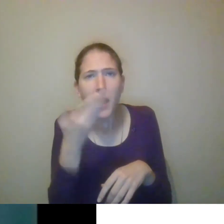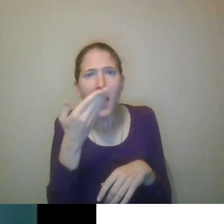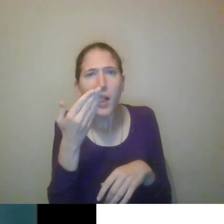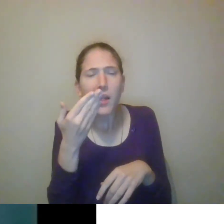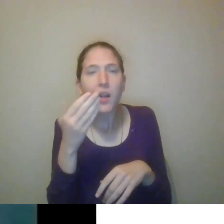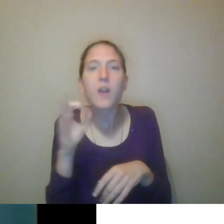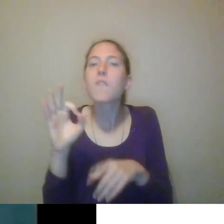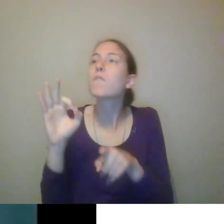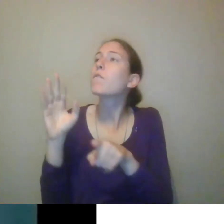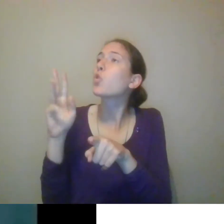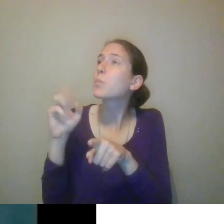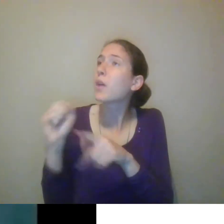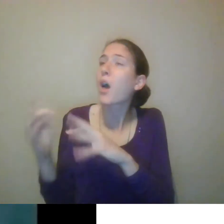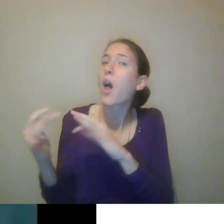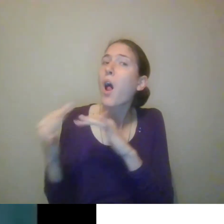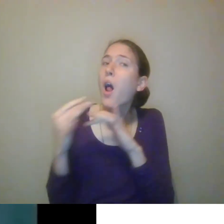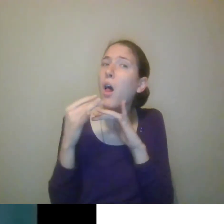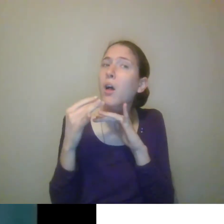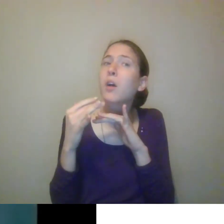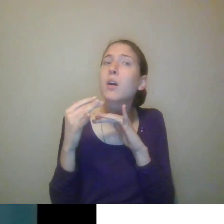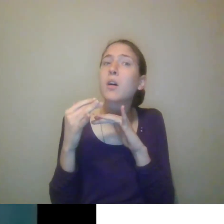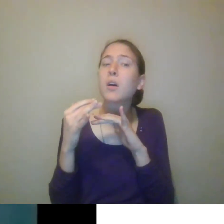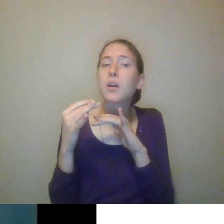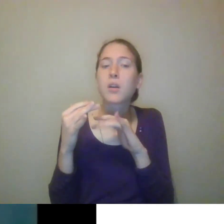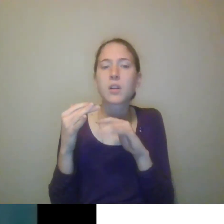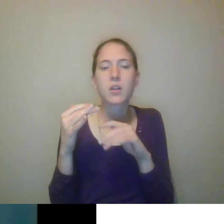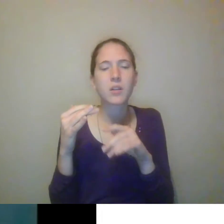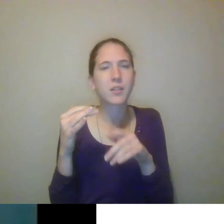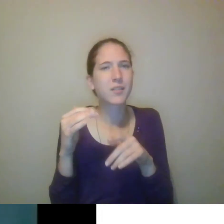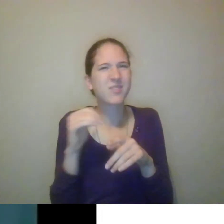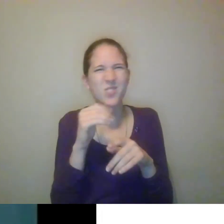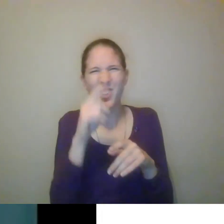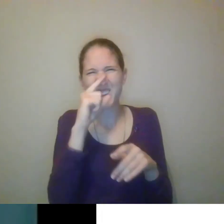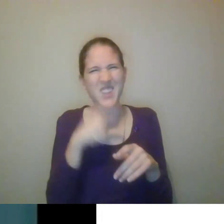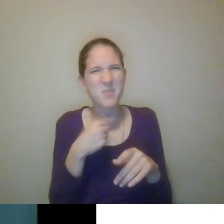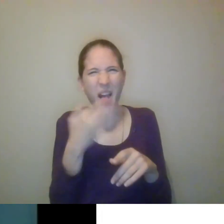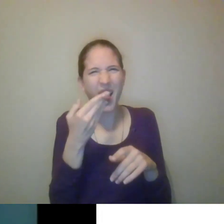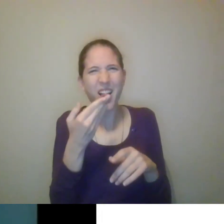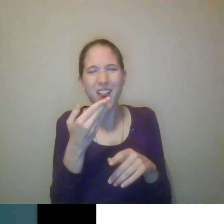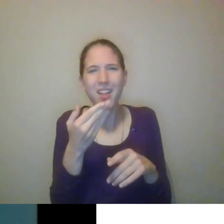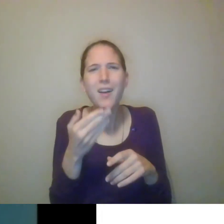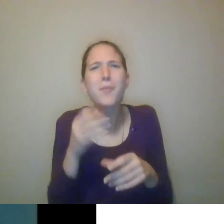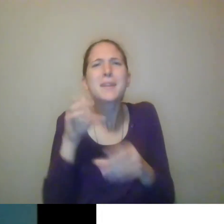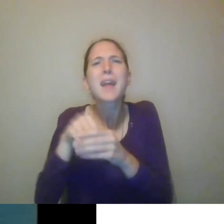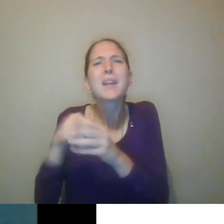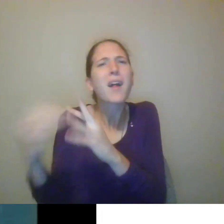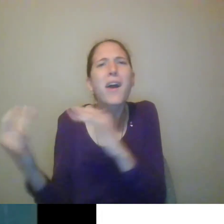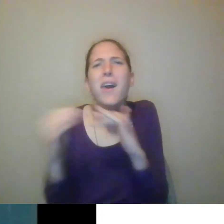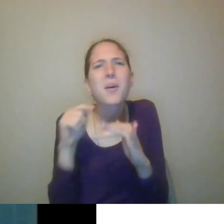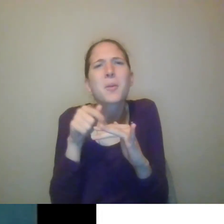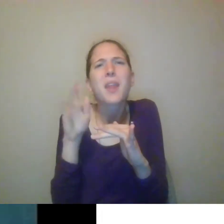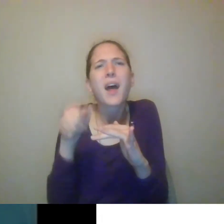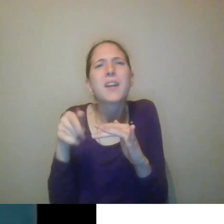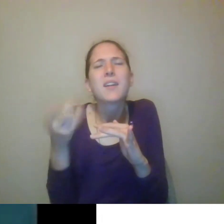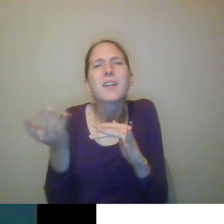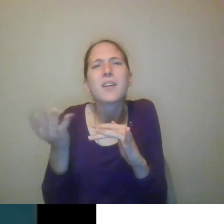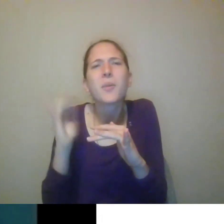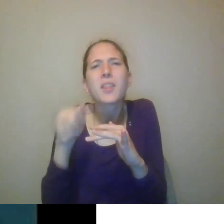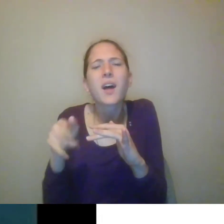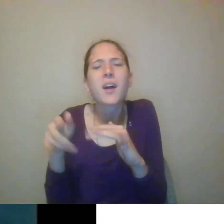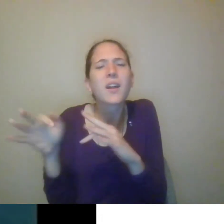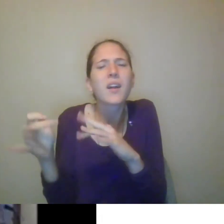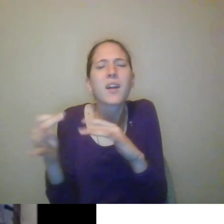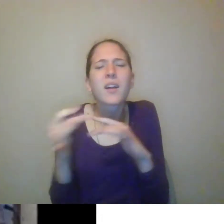What's in the fumes? Turkey smell. Not turkey smell. What's in the fumes? I hear somebody over here saying it.